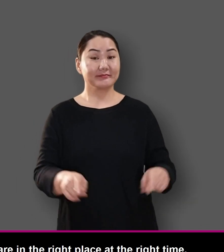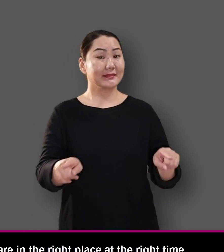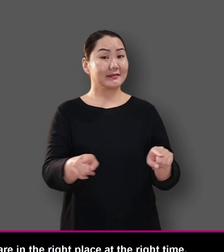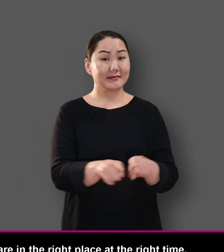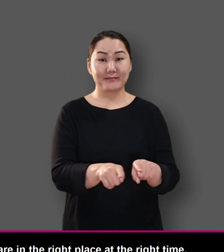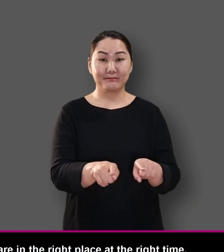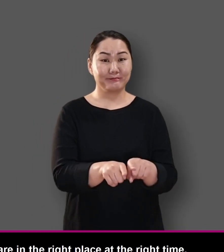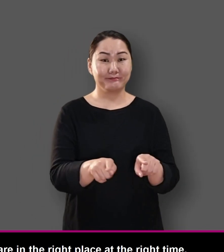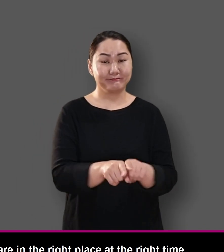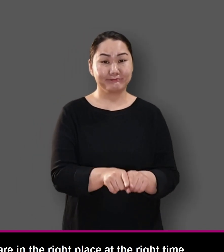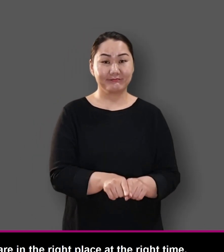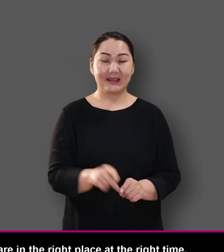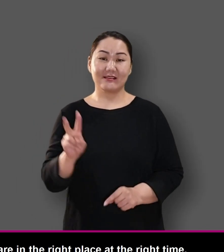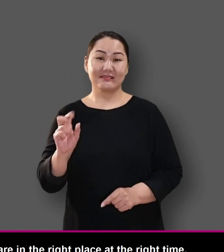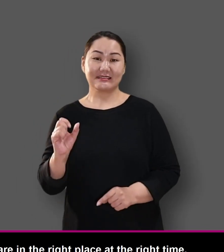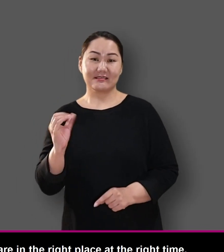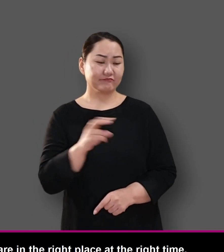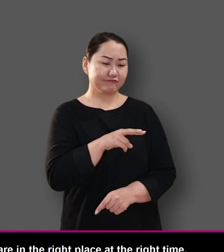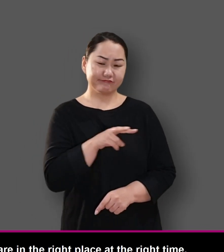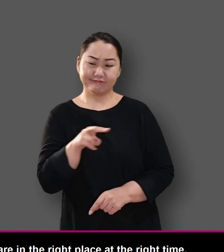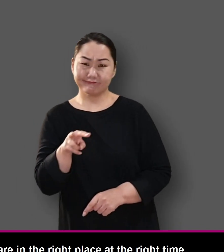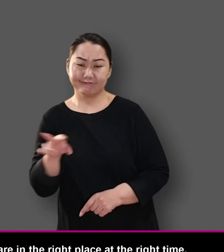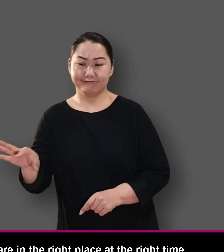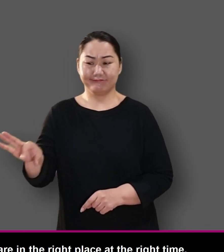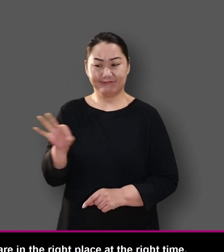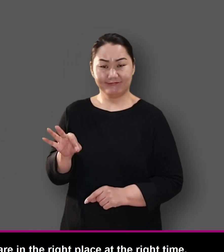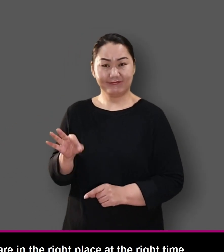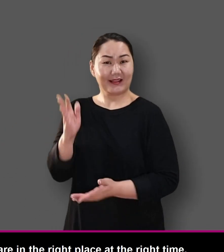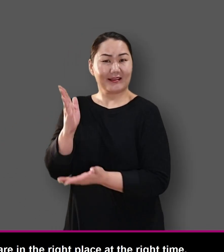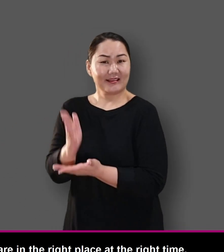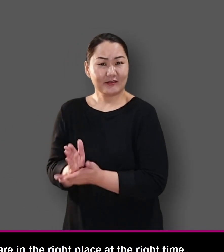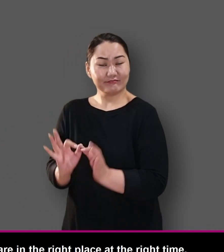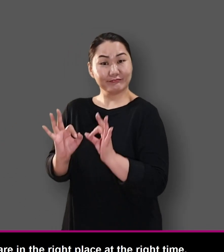to ensure that the right people are in the right place at the right time.